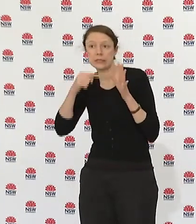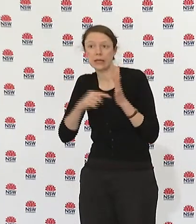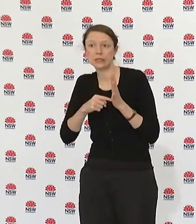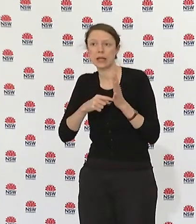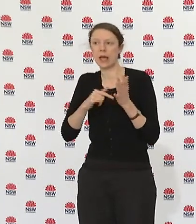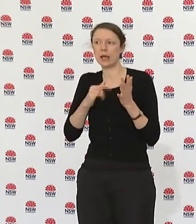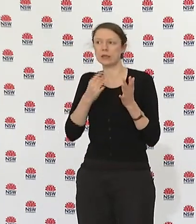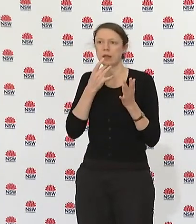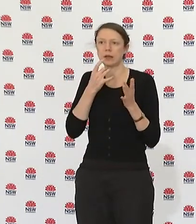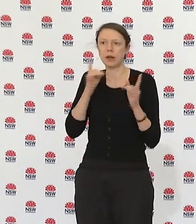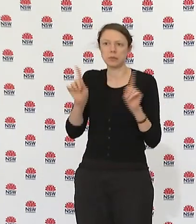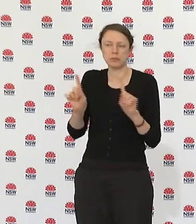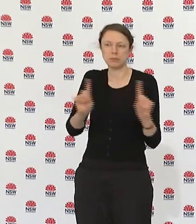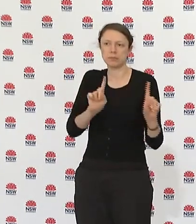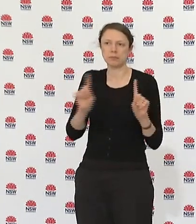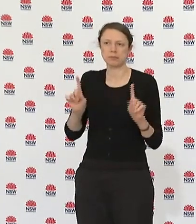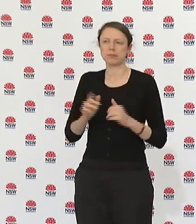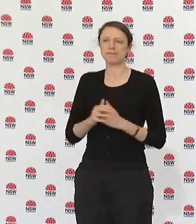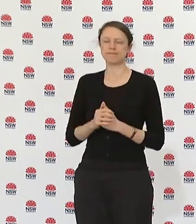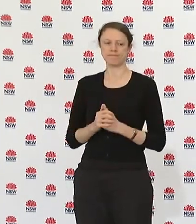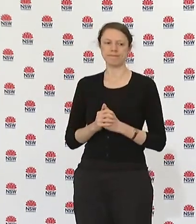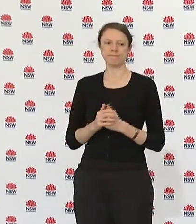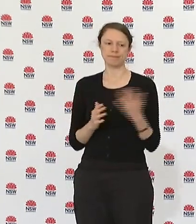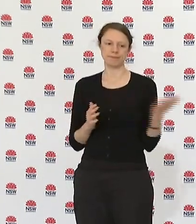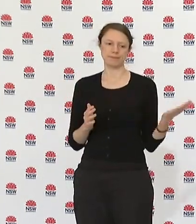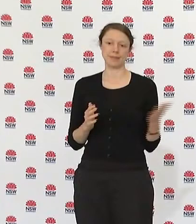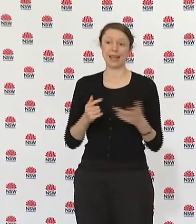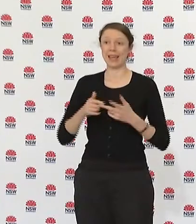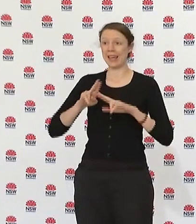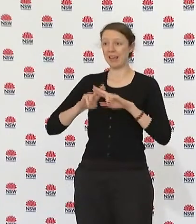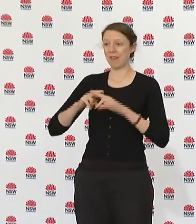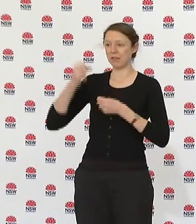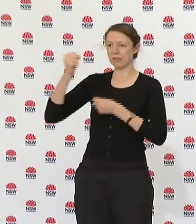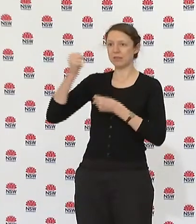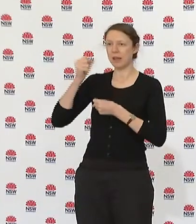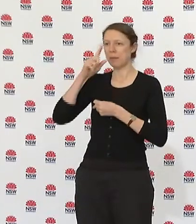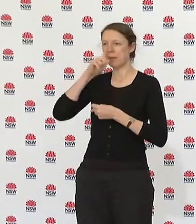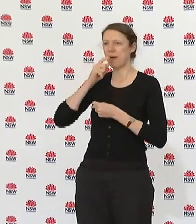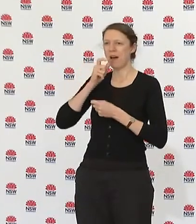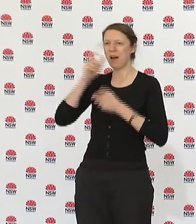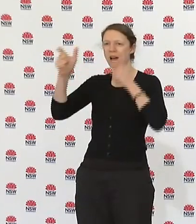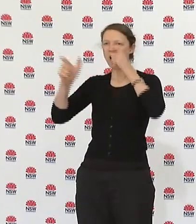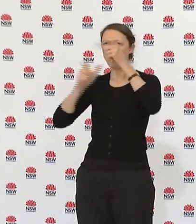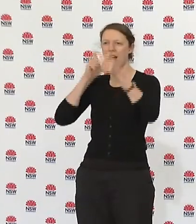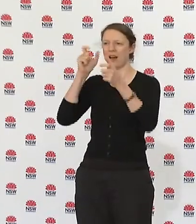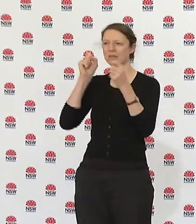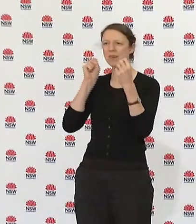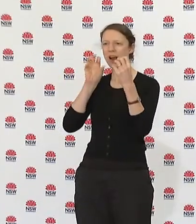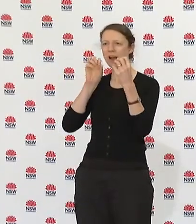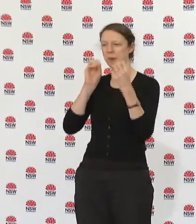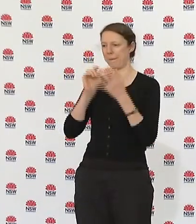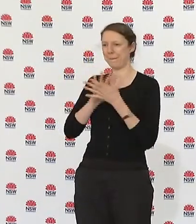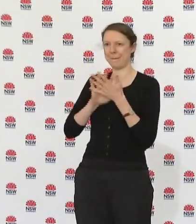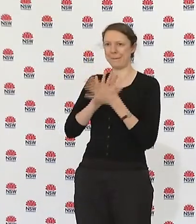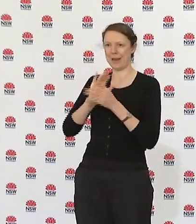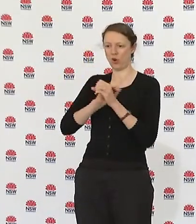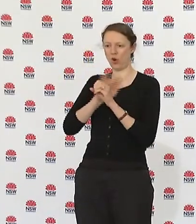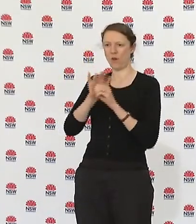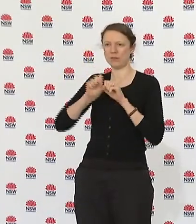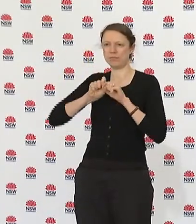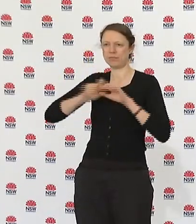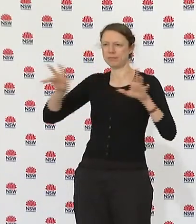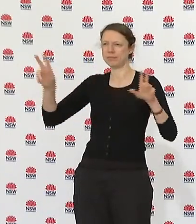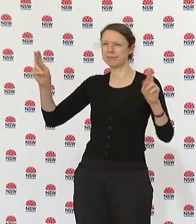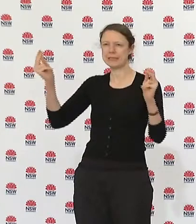Whenever we get people in crowds who are shouting or yelling, no social distancing, that is a very dangerous